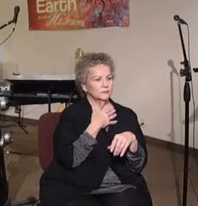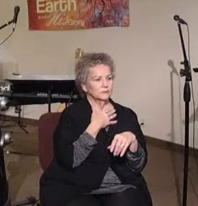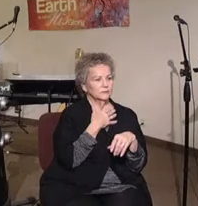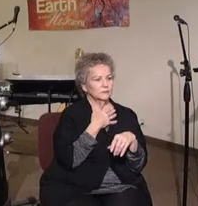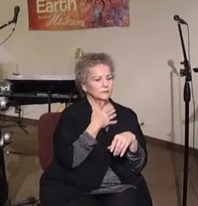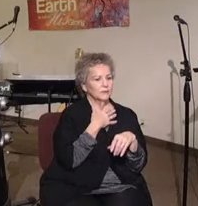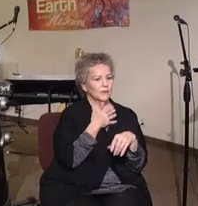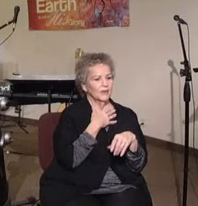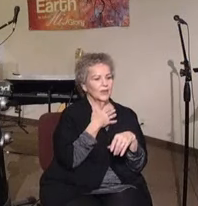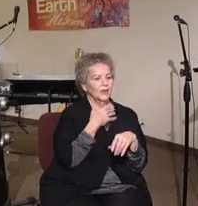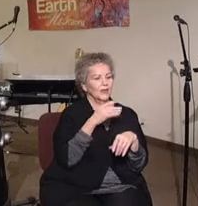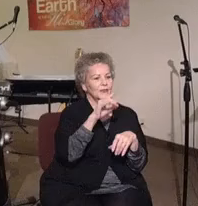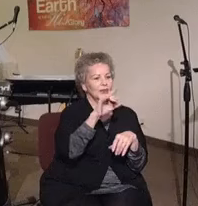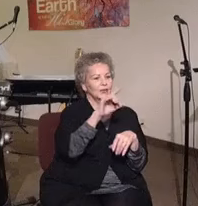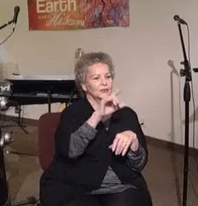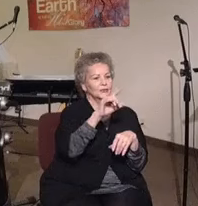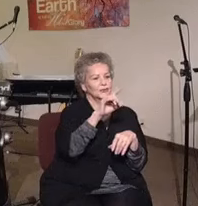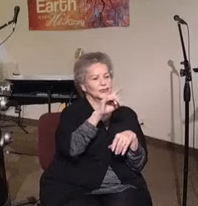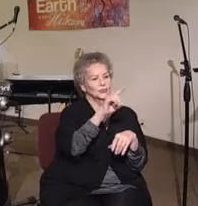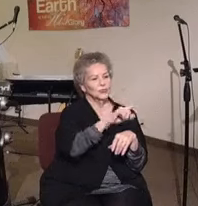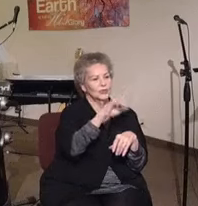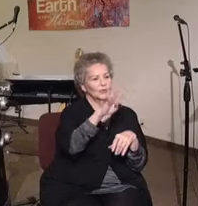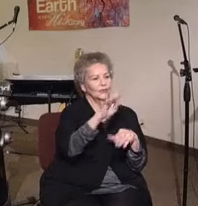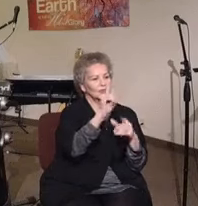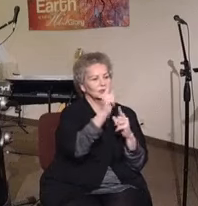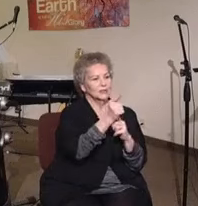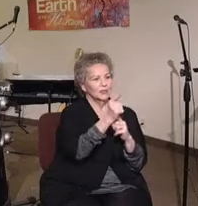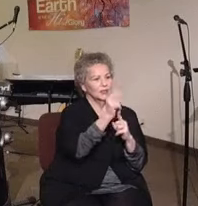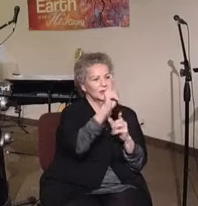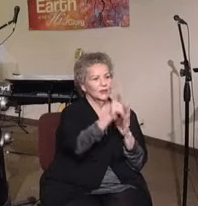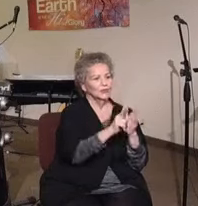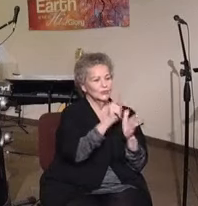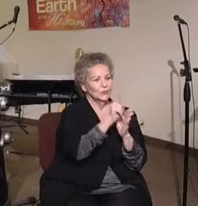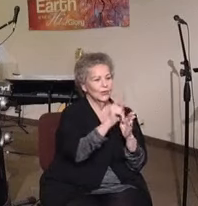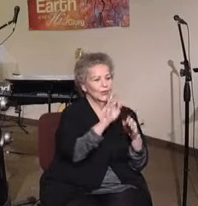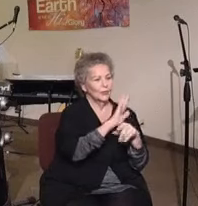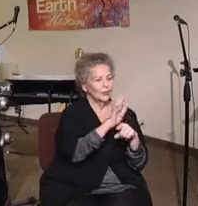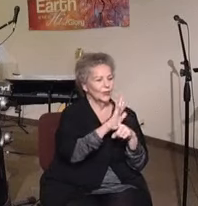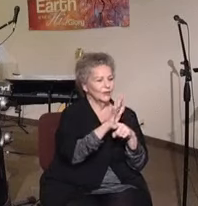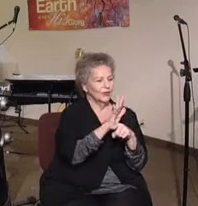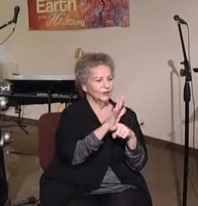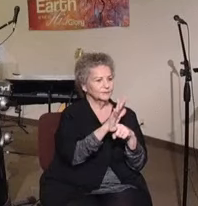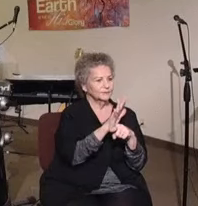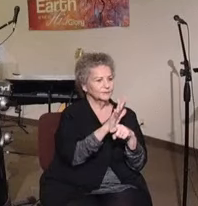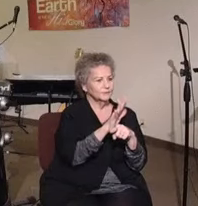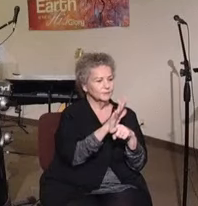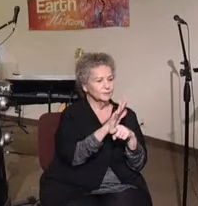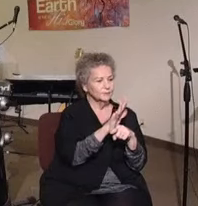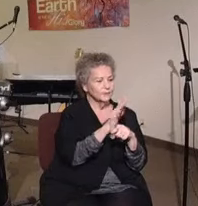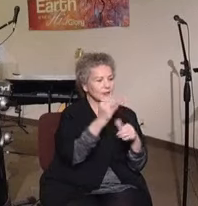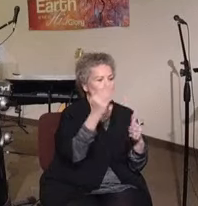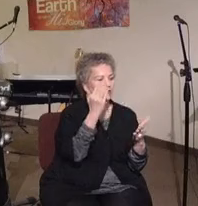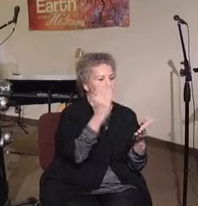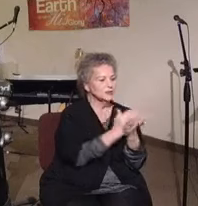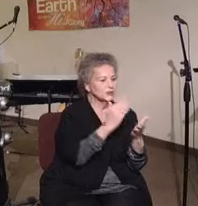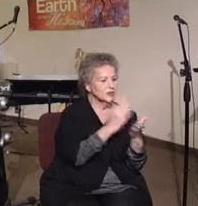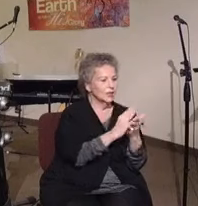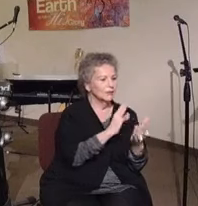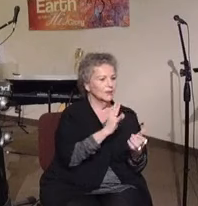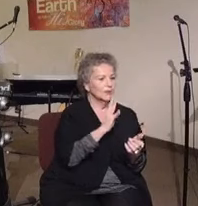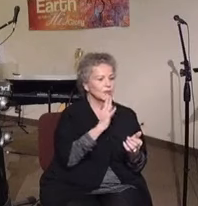That little 24 seconds in that 2-hour movie, maybe we'll stop hissing in my